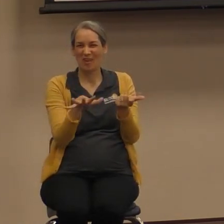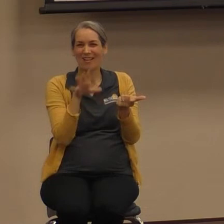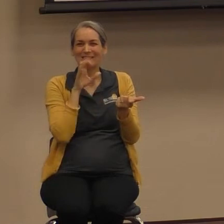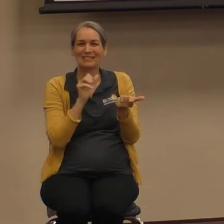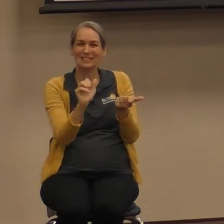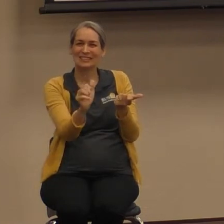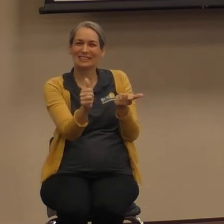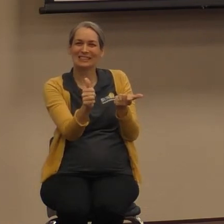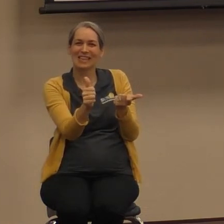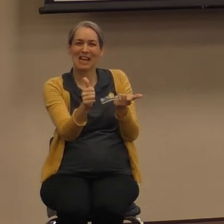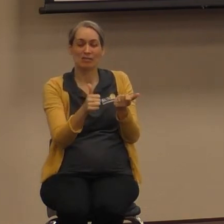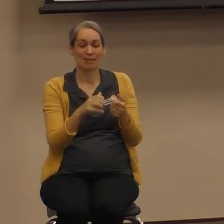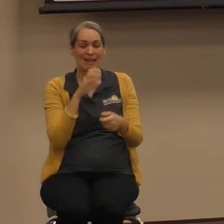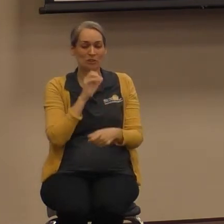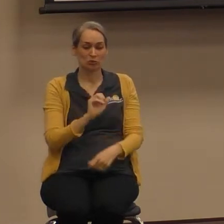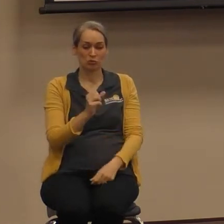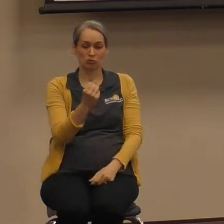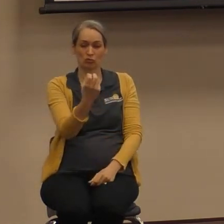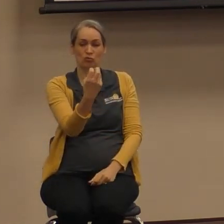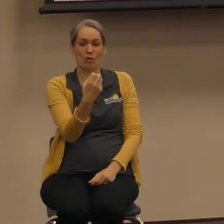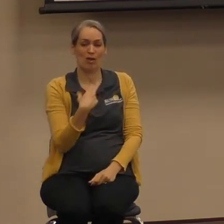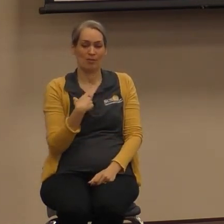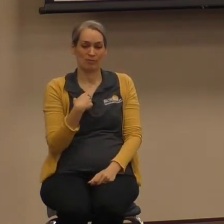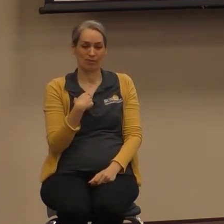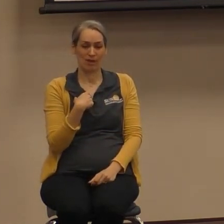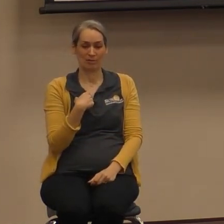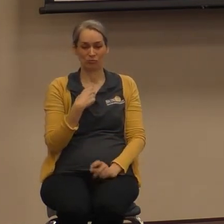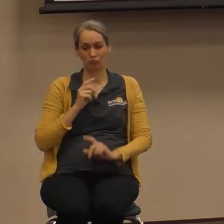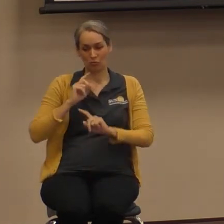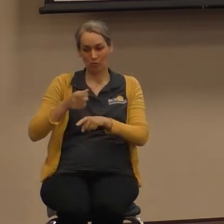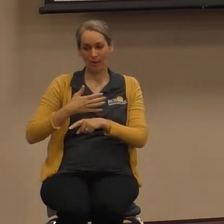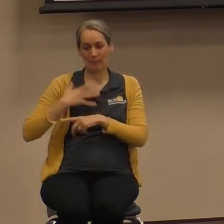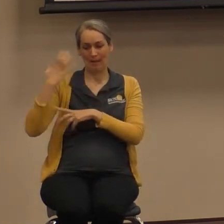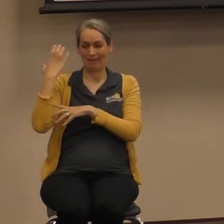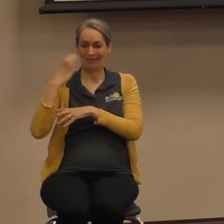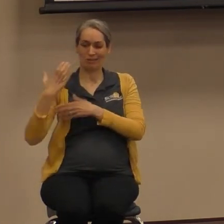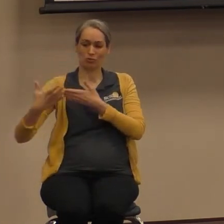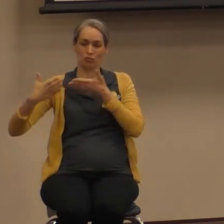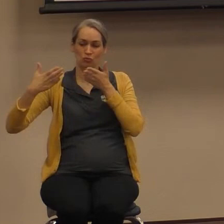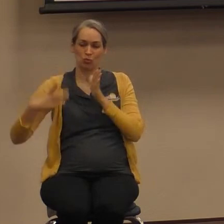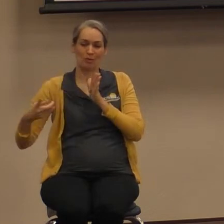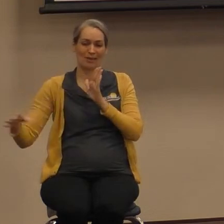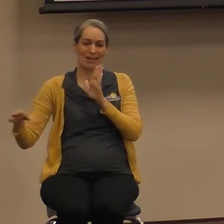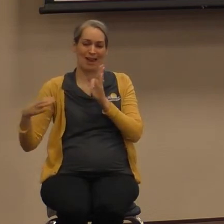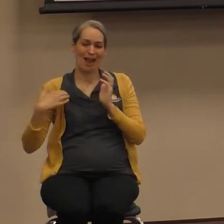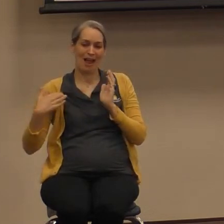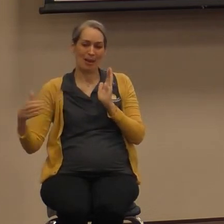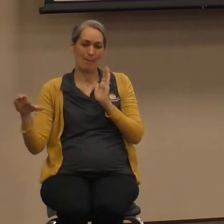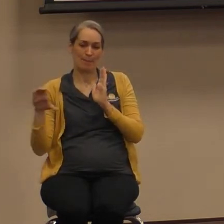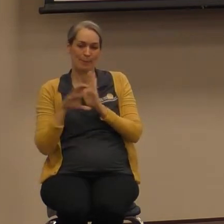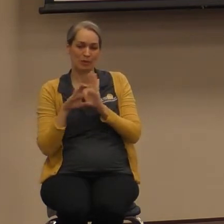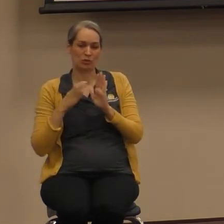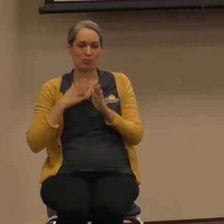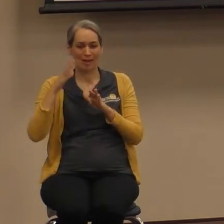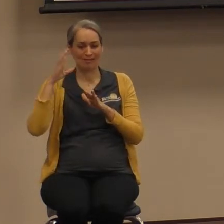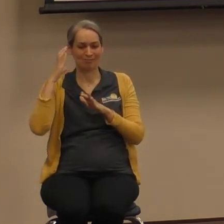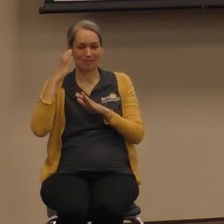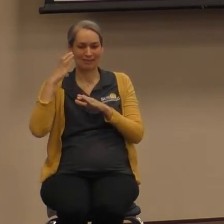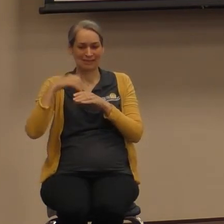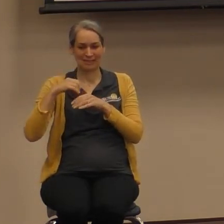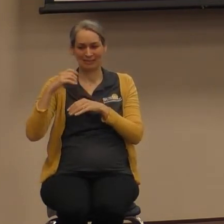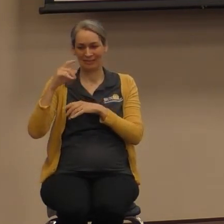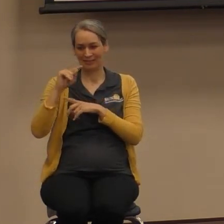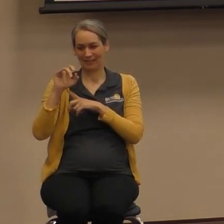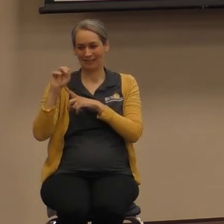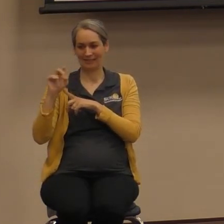cousin's room, and he had a picture, my cousin in Tennessee, who was not a Christian, and he had a big poster of